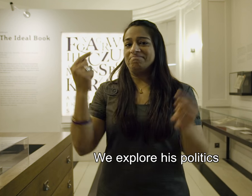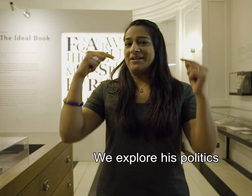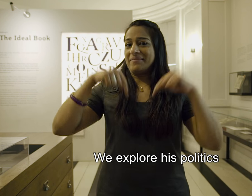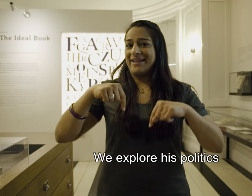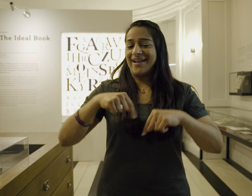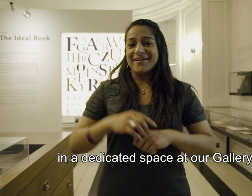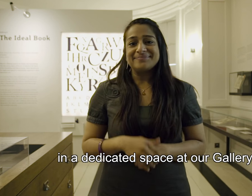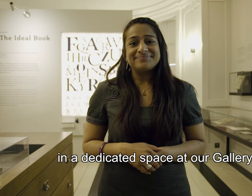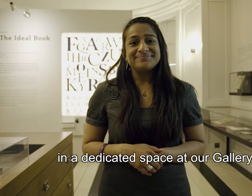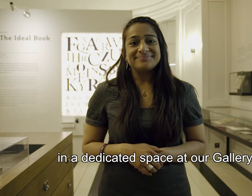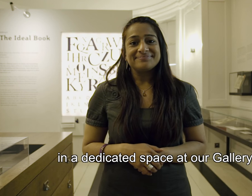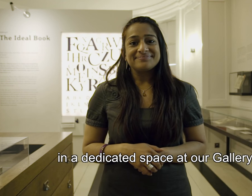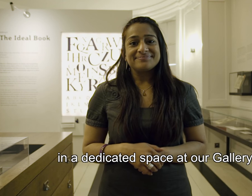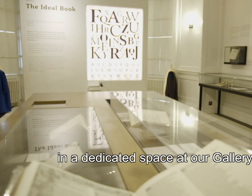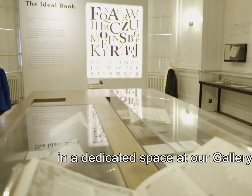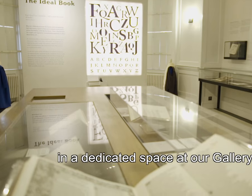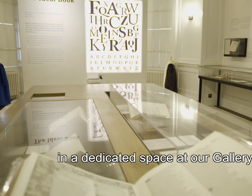politics in a dedicated space at our gallery